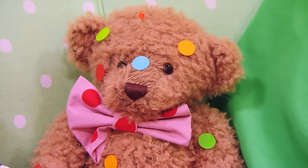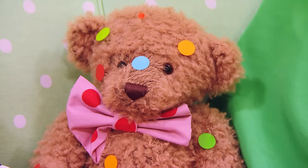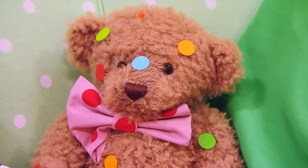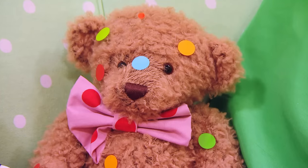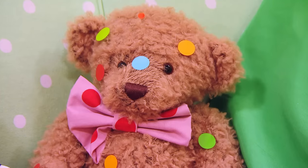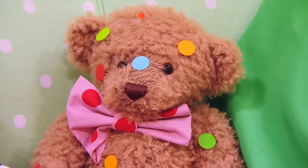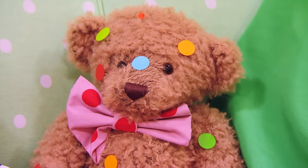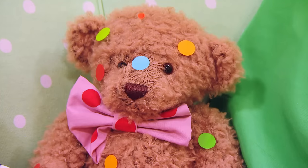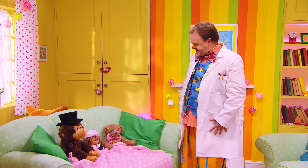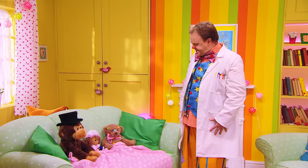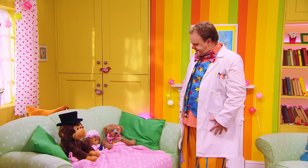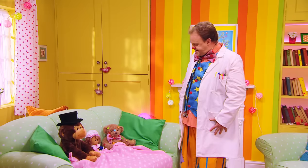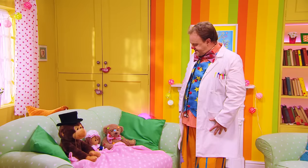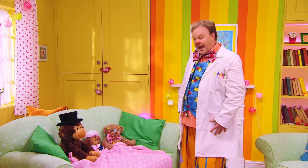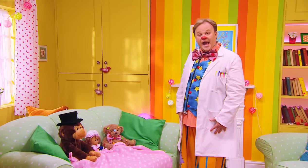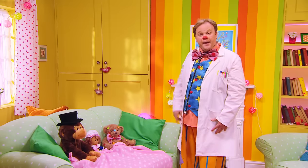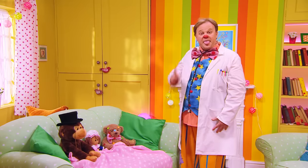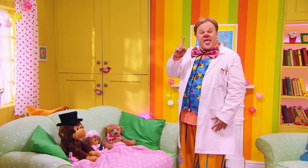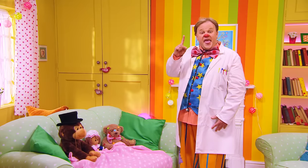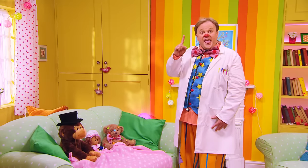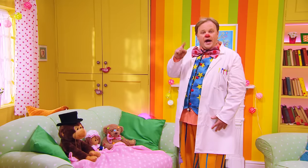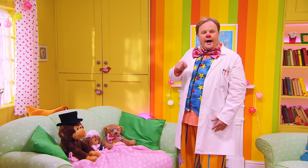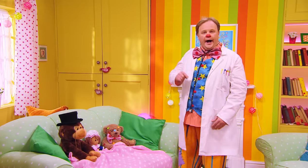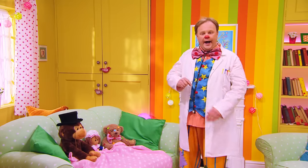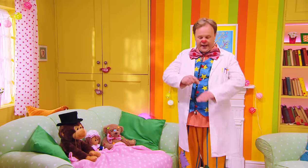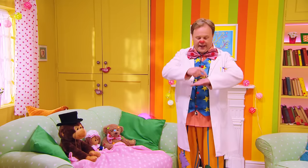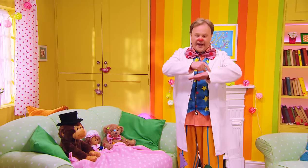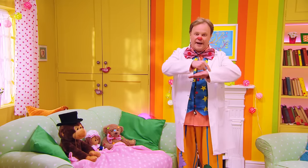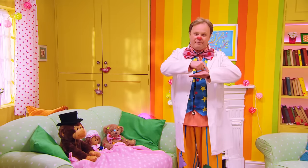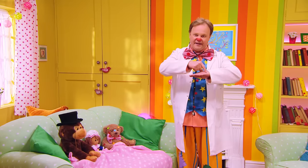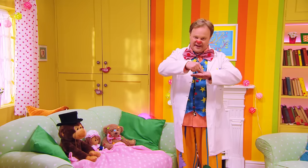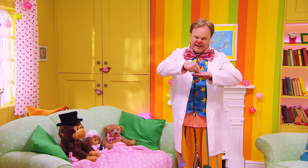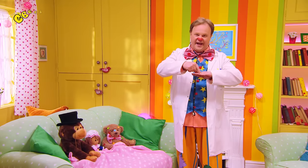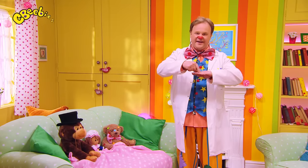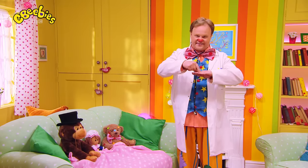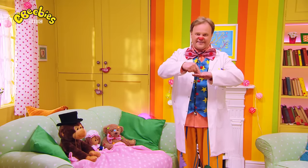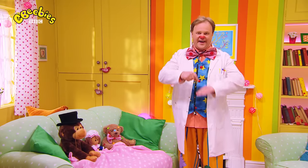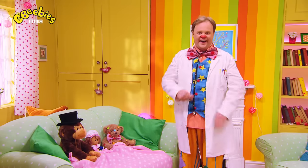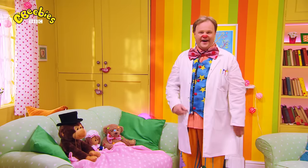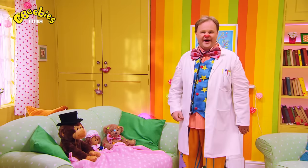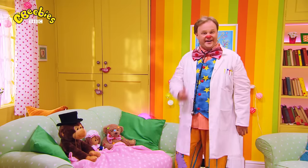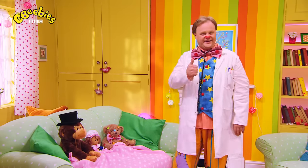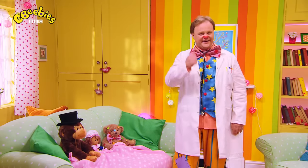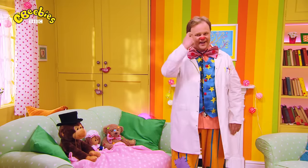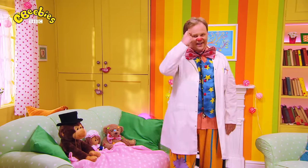Maybe Tumble Ted needs a plaster. A plaster! Good